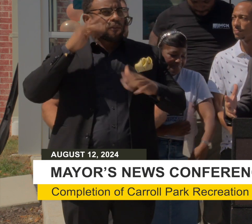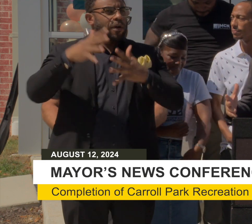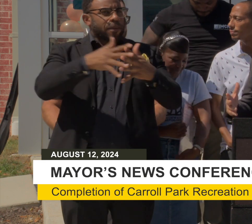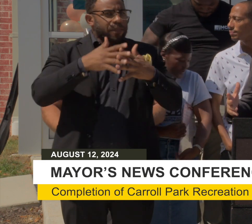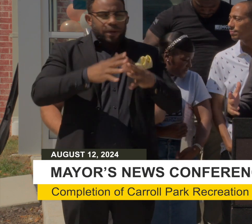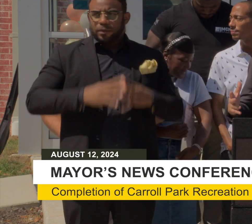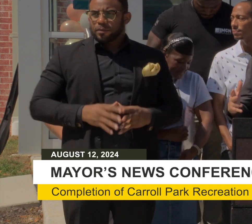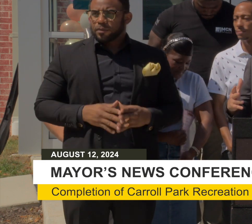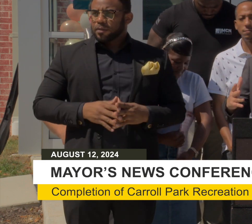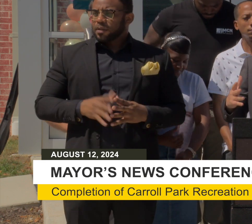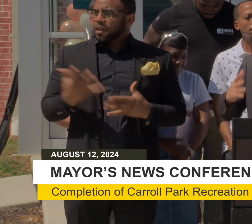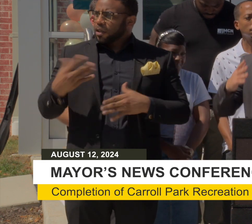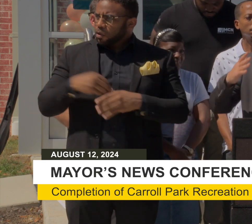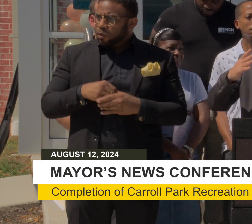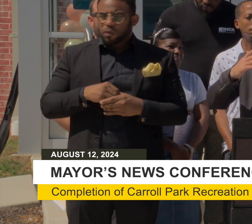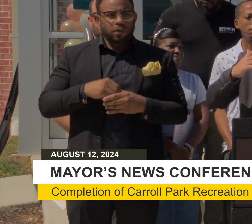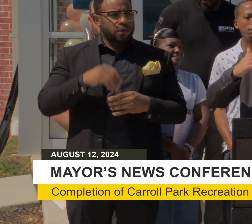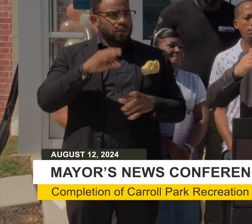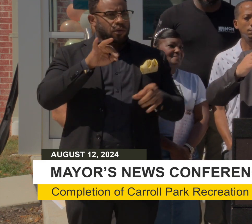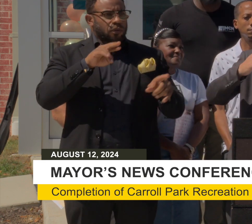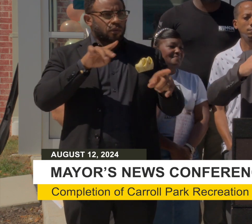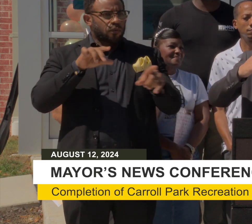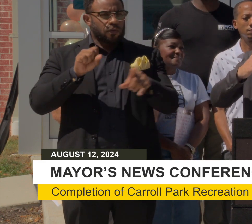America. It includes the